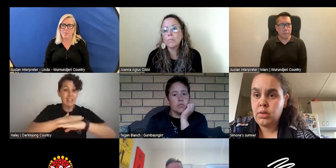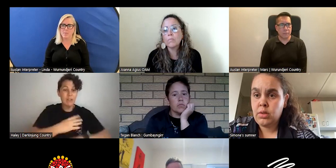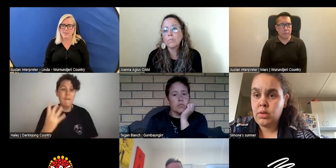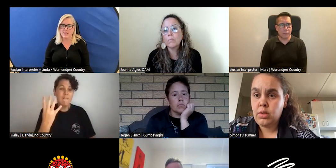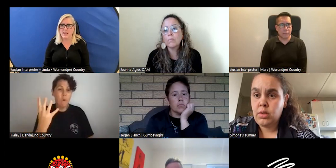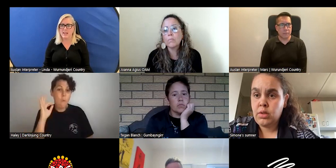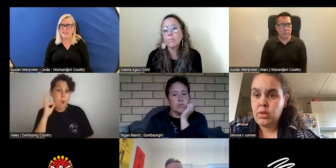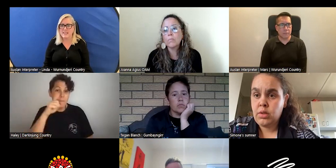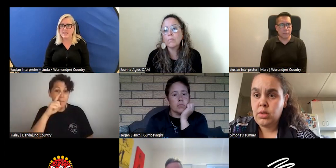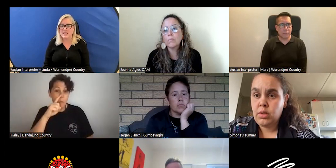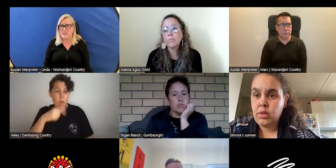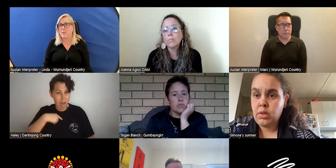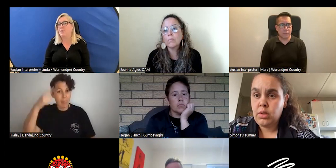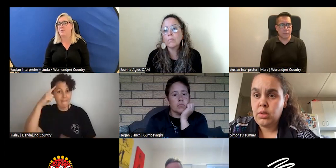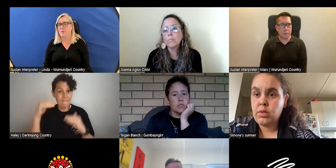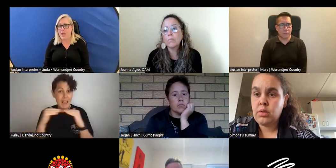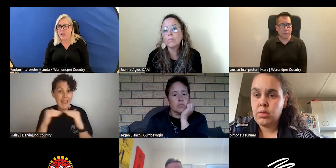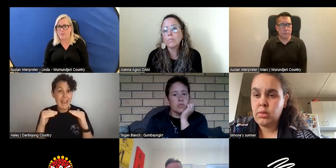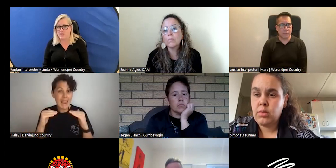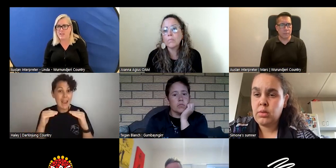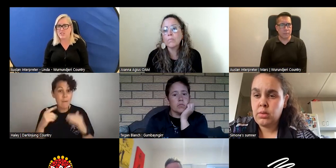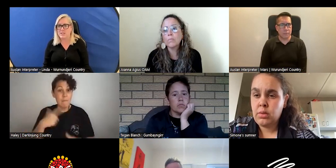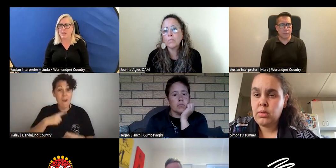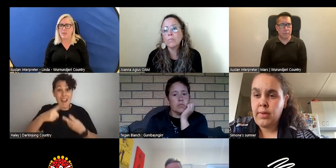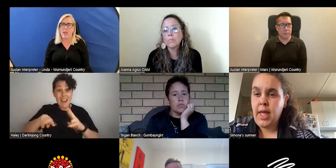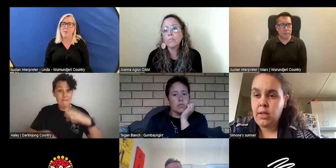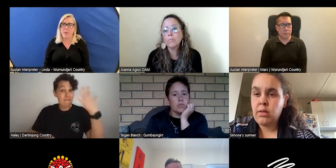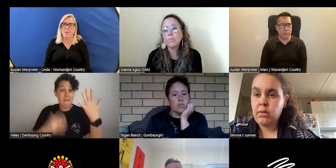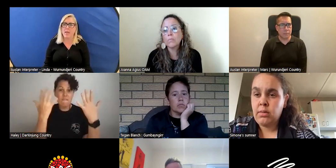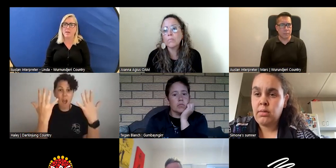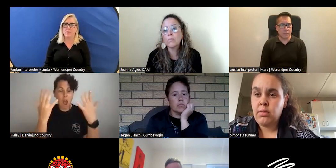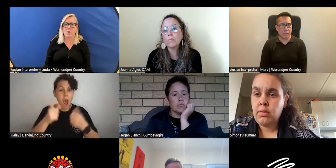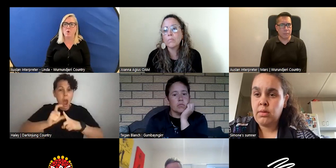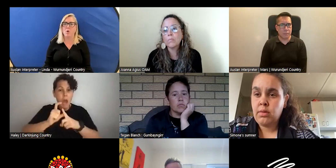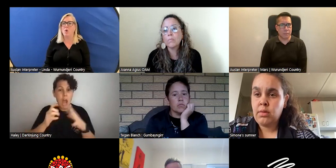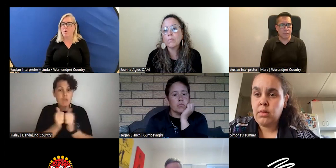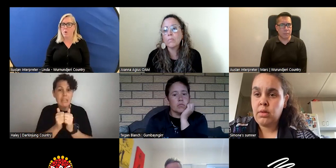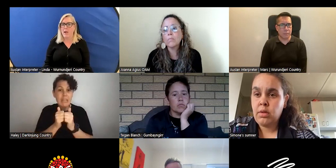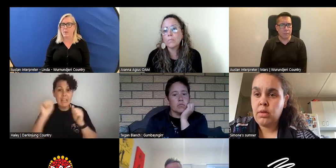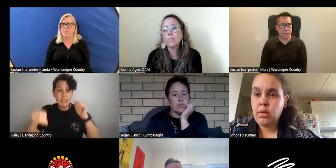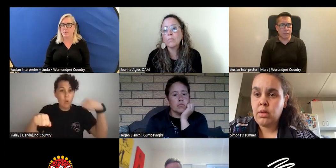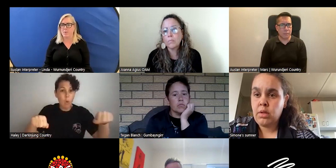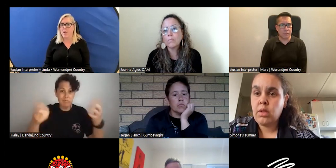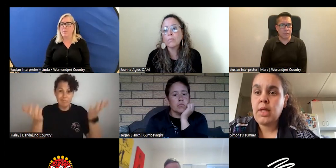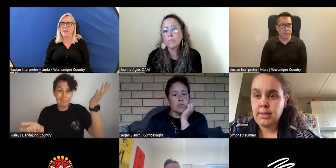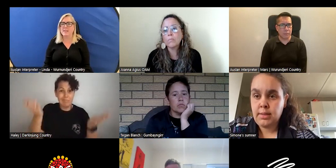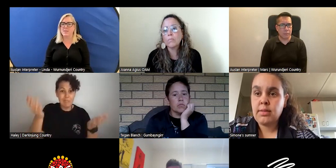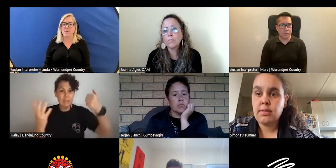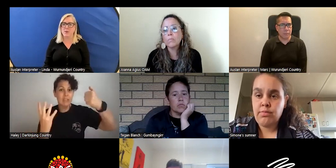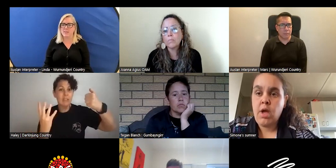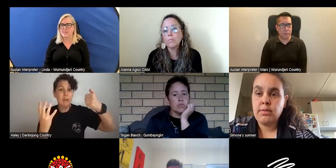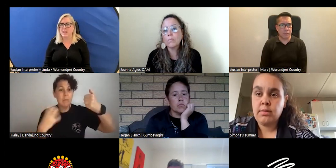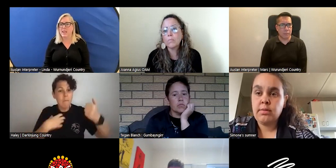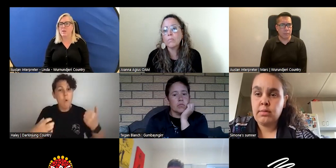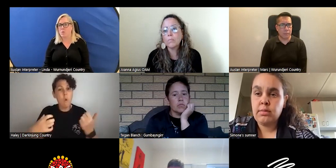board members are 6 First Nations people and 4 white people. Because if